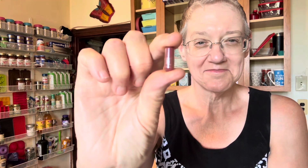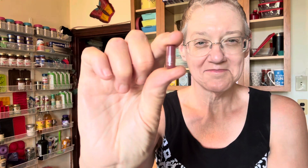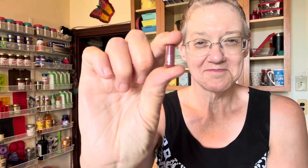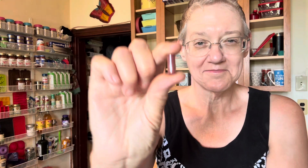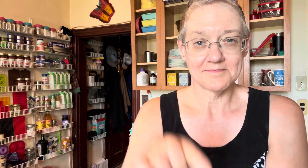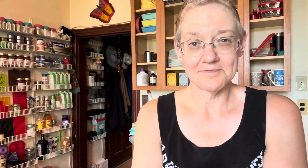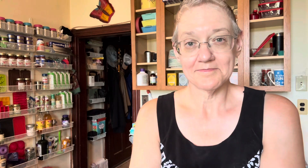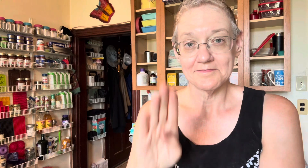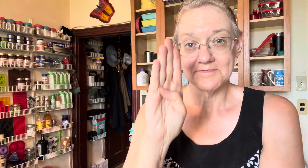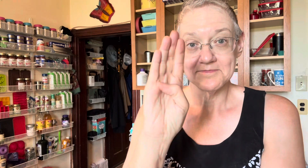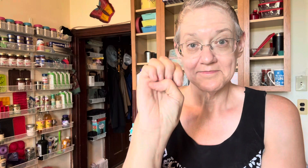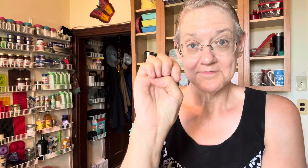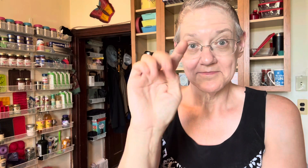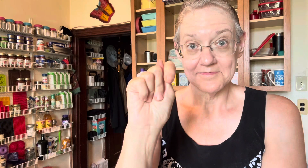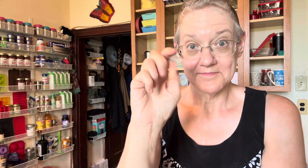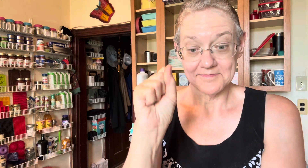These are the beet powder.